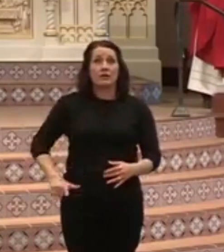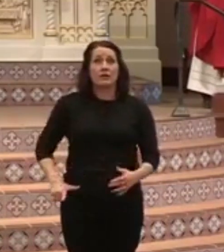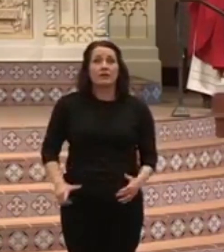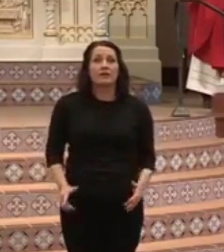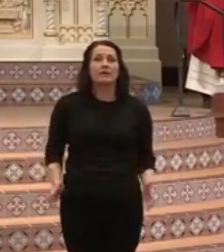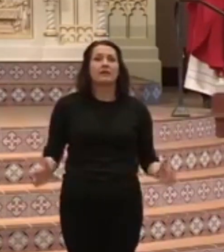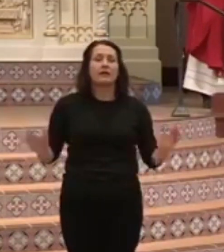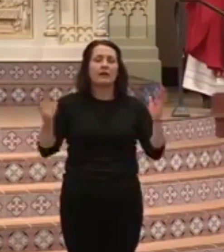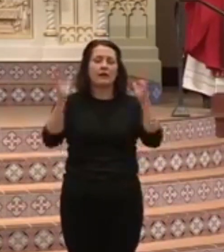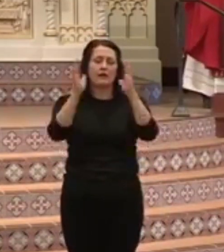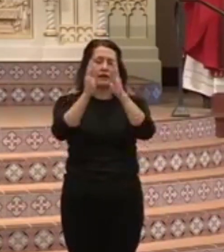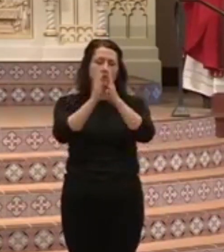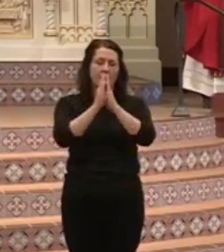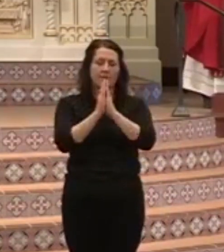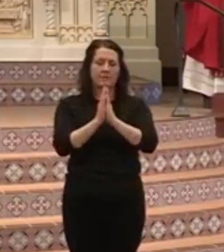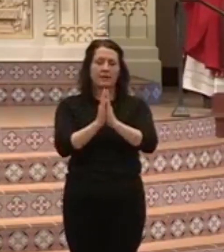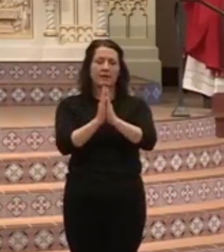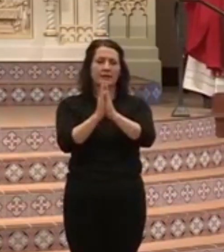Lord.